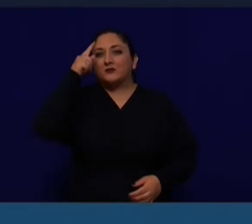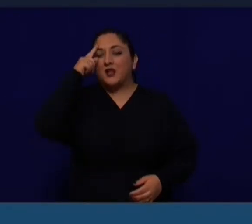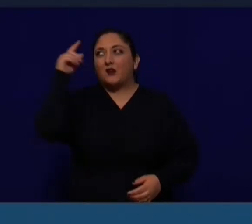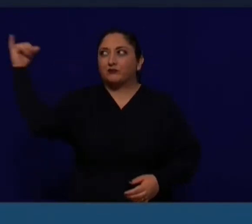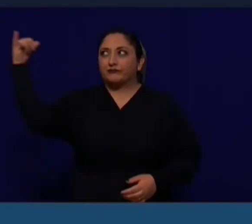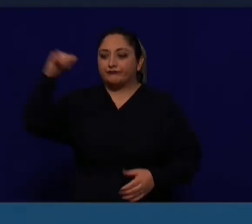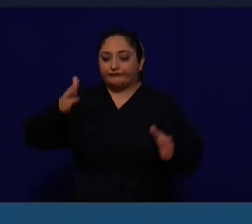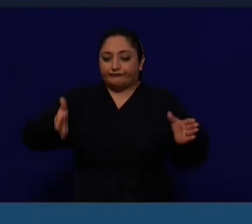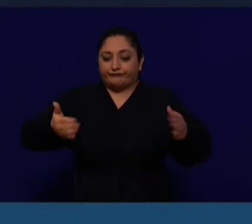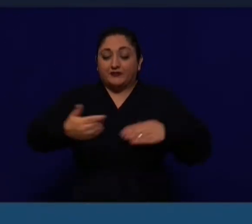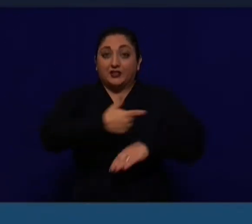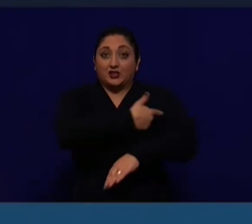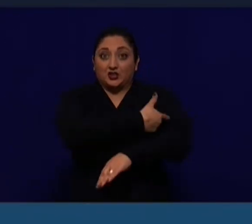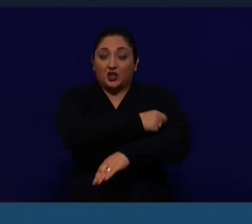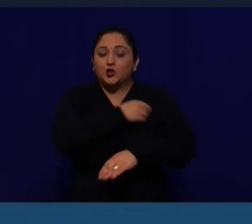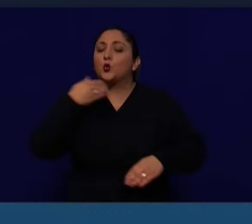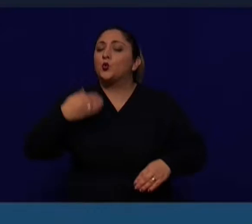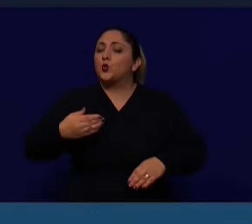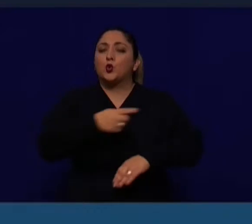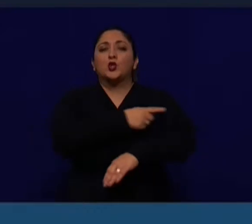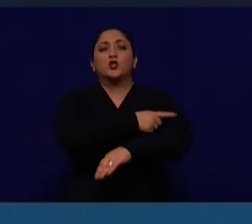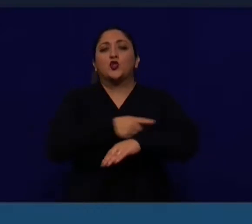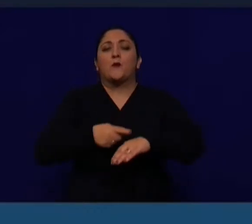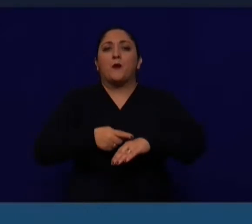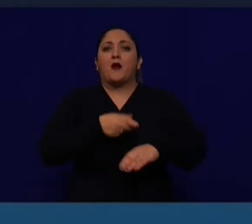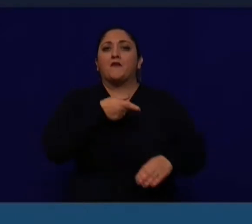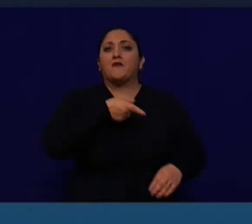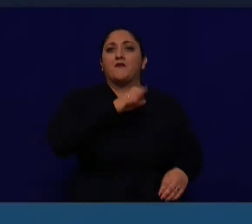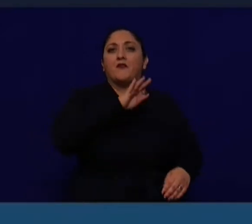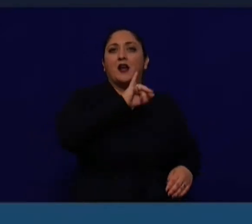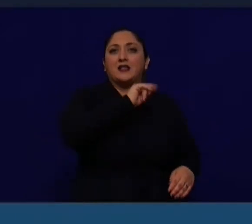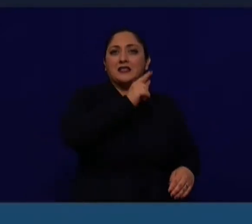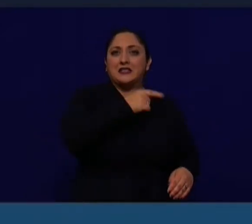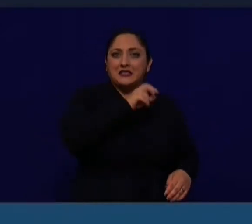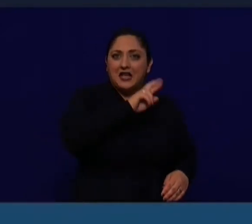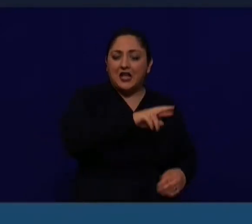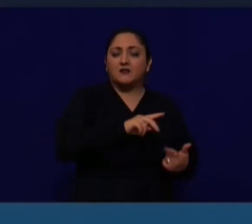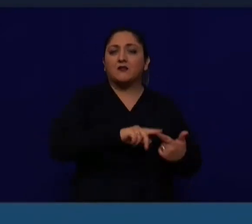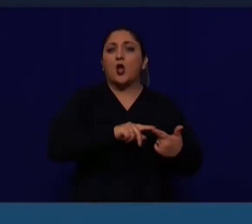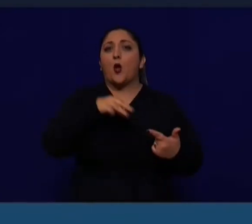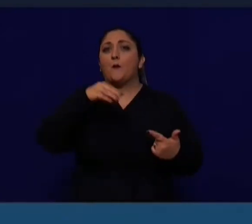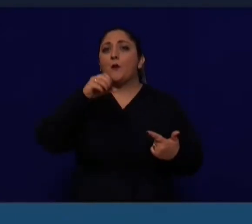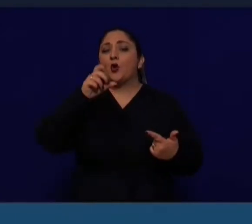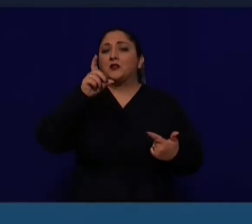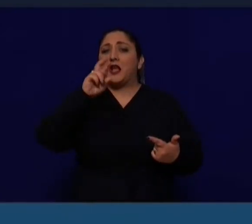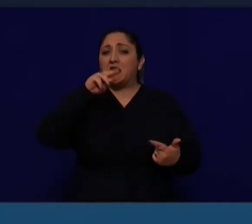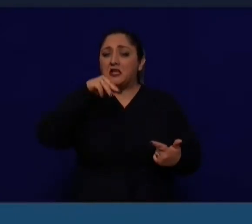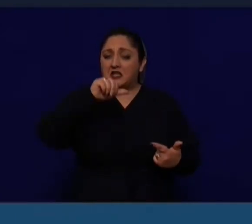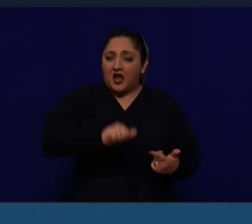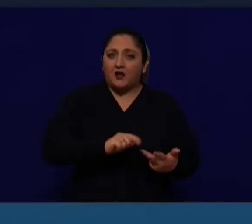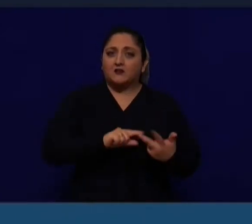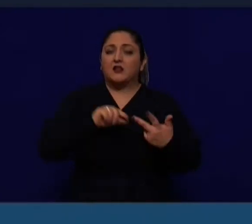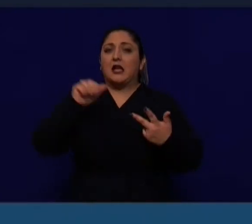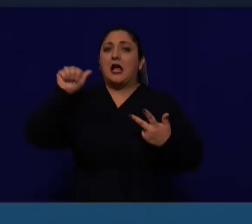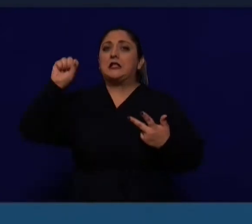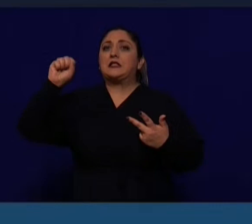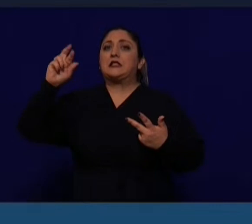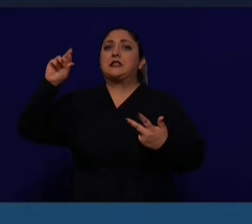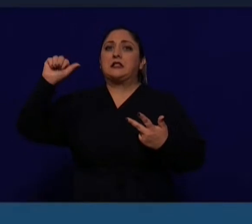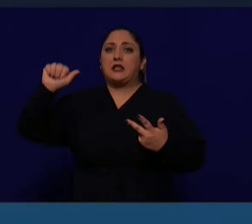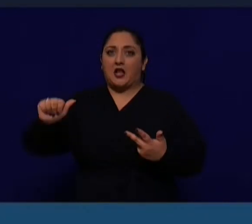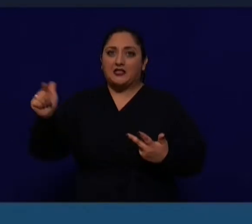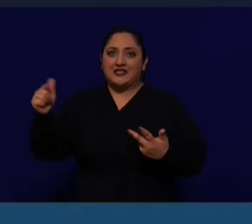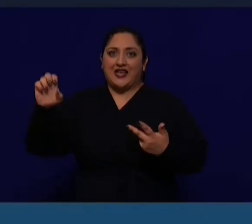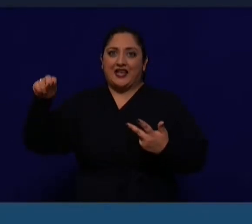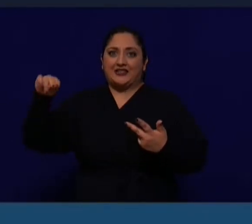fil-ġimgħa kemm tal-Pfizer għandna wkoll dożi ġejjin tal-Moderna u għandna wkoll dożi li huma tal-AstraZeneca. U dawn ikunu skont ikun hemm